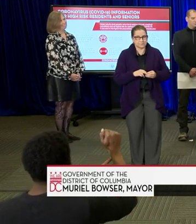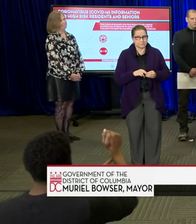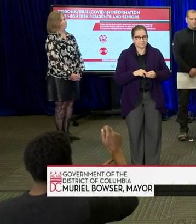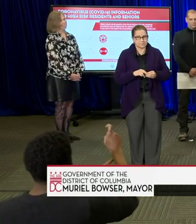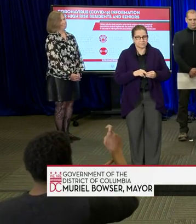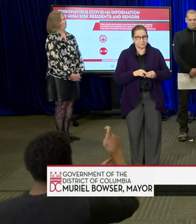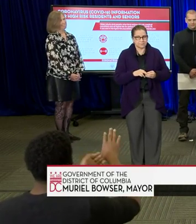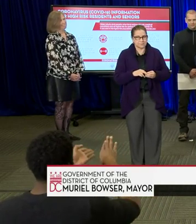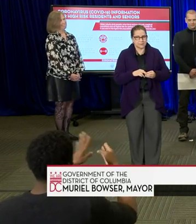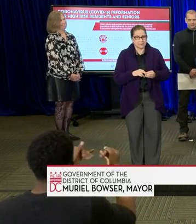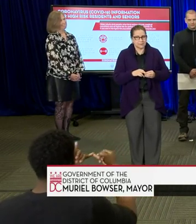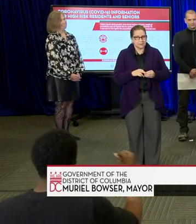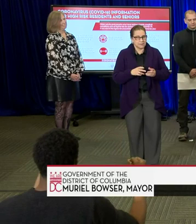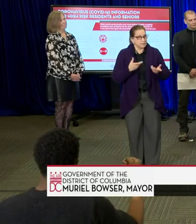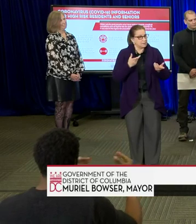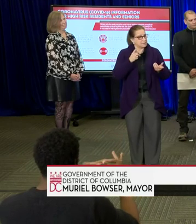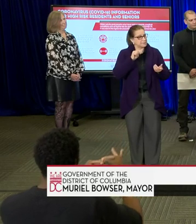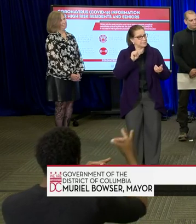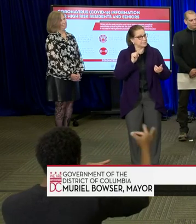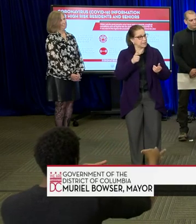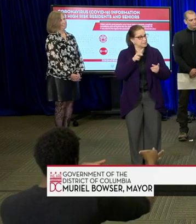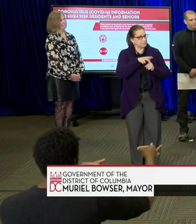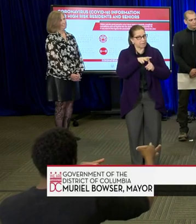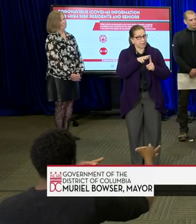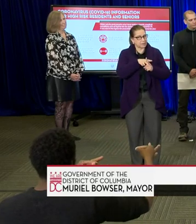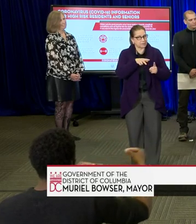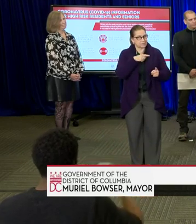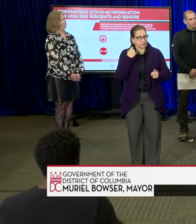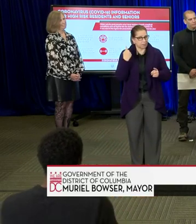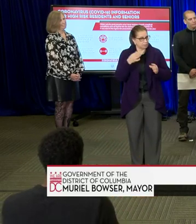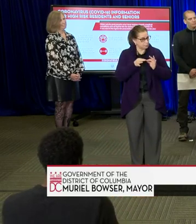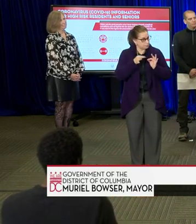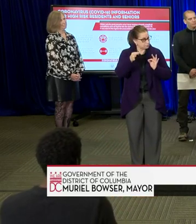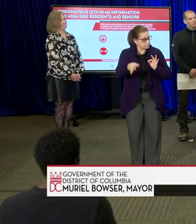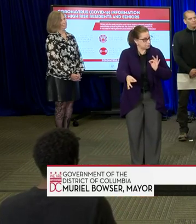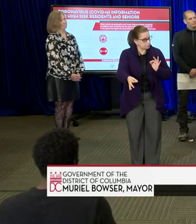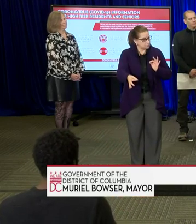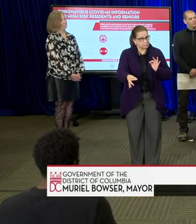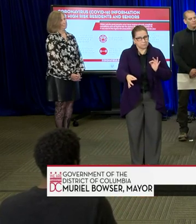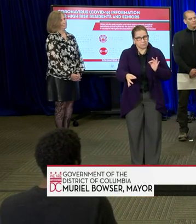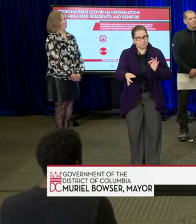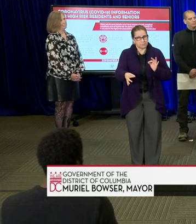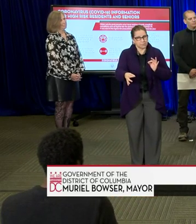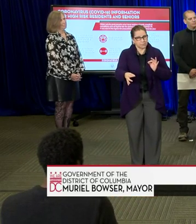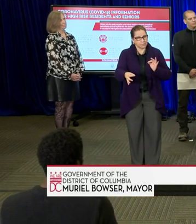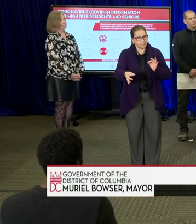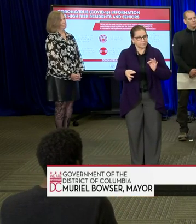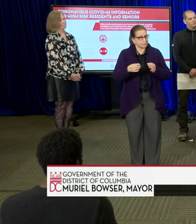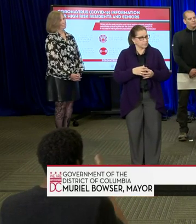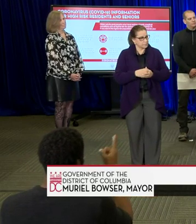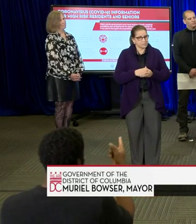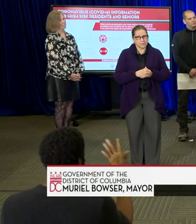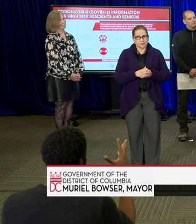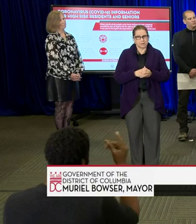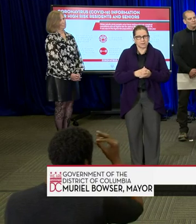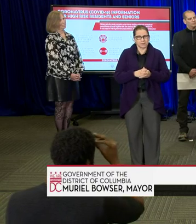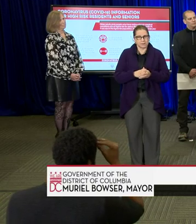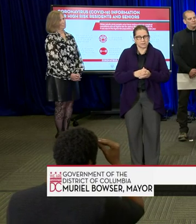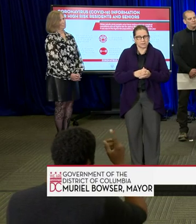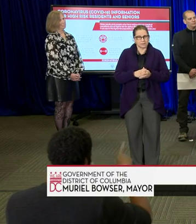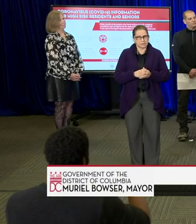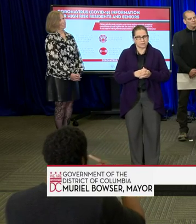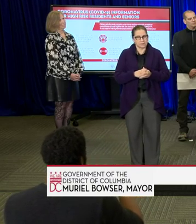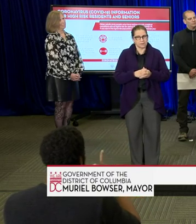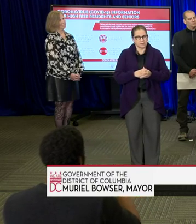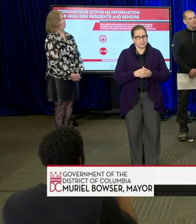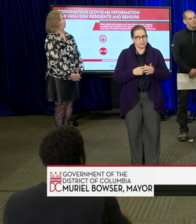July 15th. What are you going to do about local tax extension of deadlines? And have you given any thought about